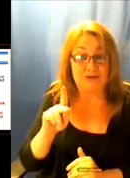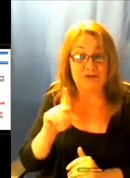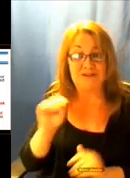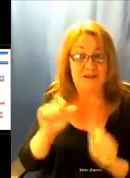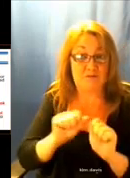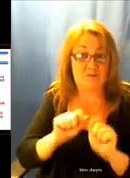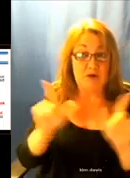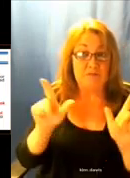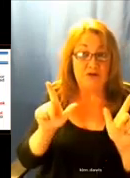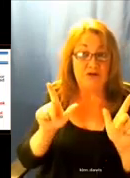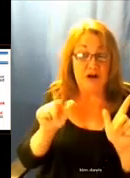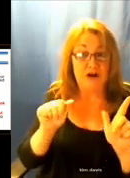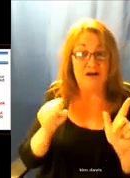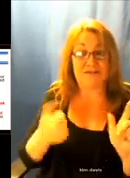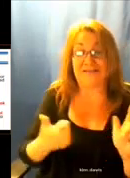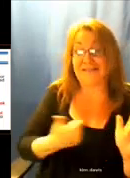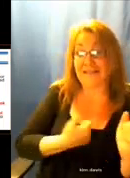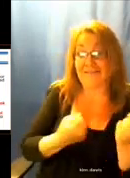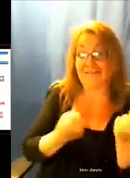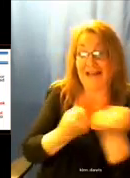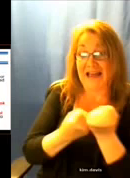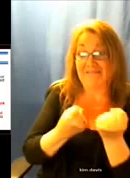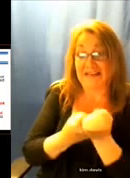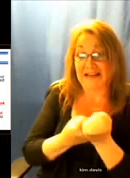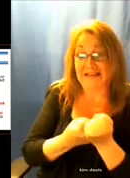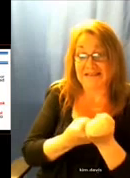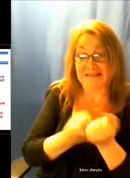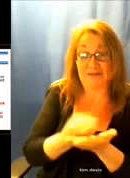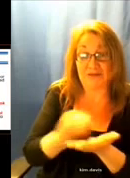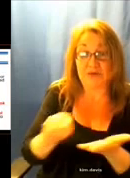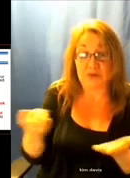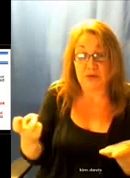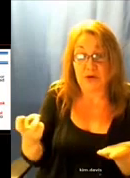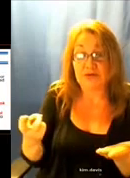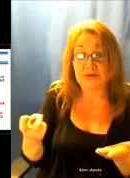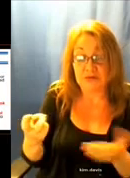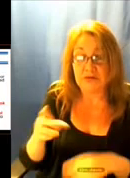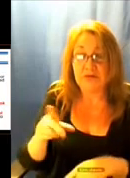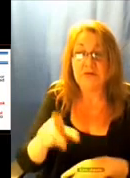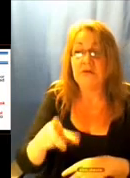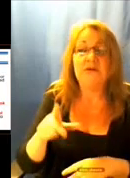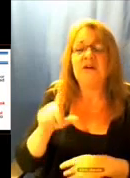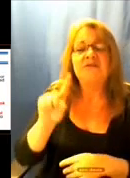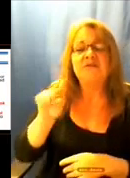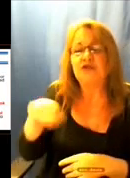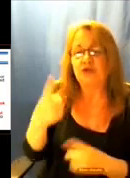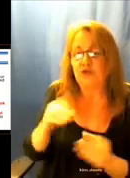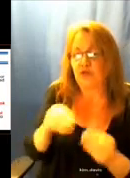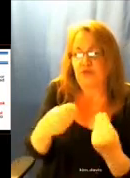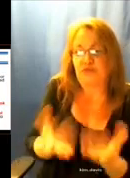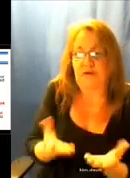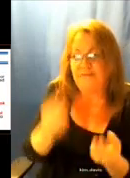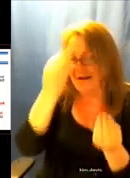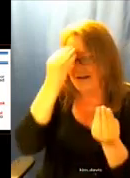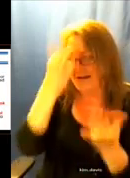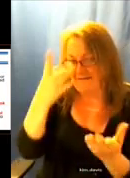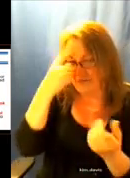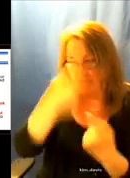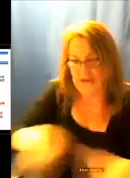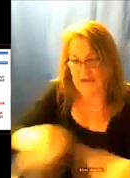this education, this handbook, and webinar both, this advocacy and